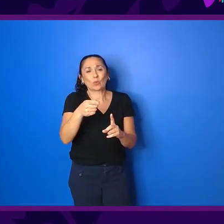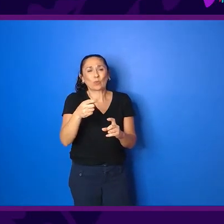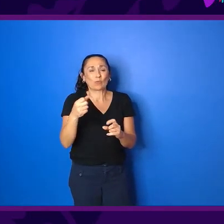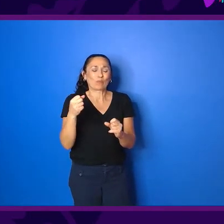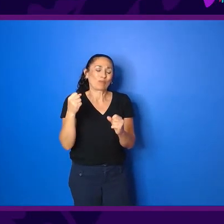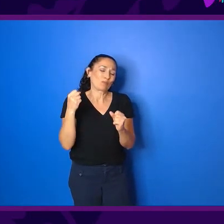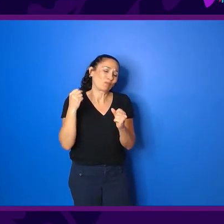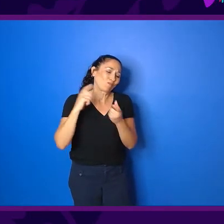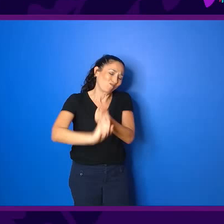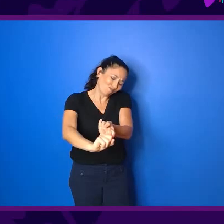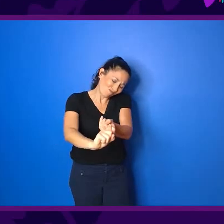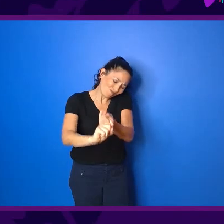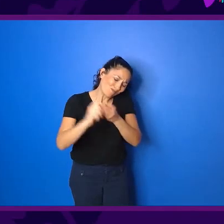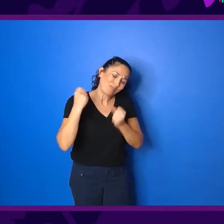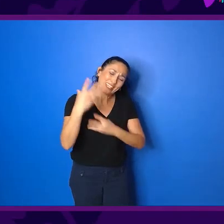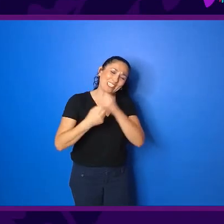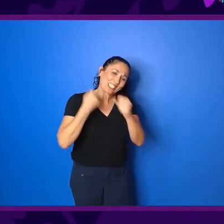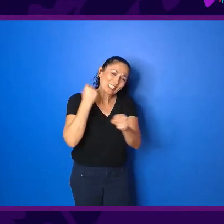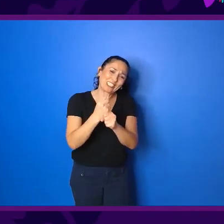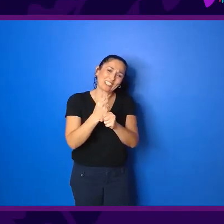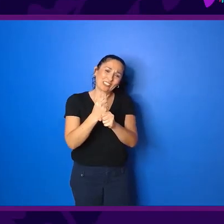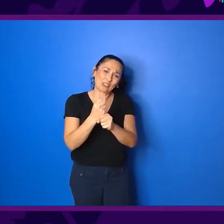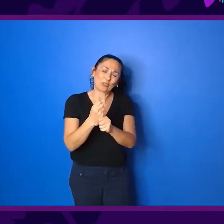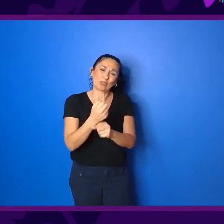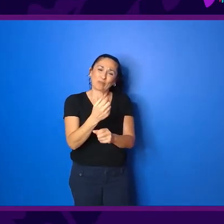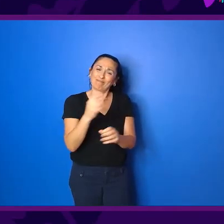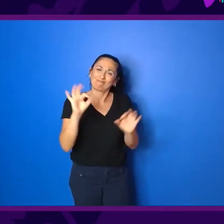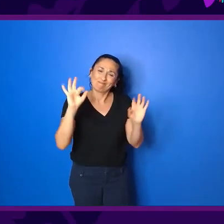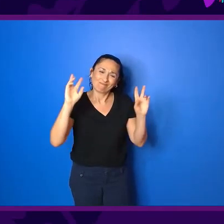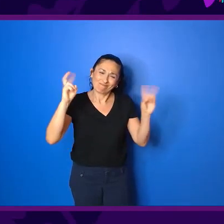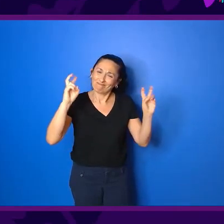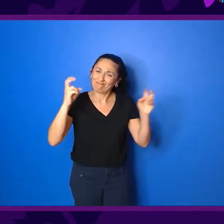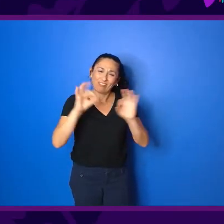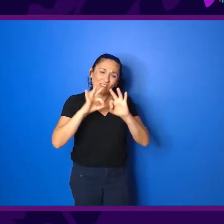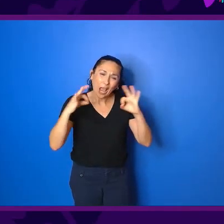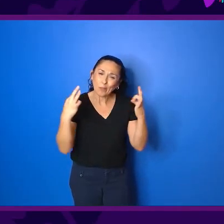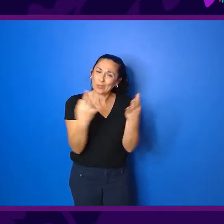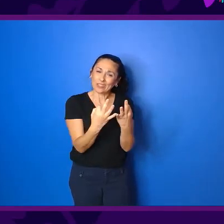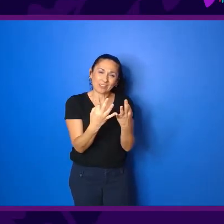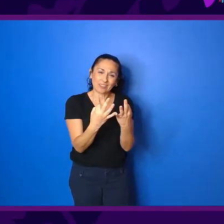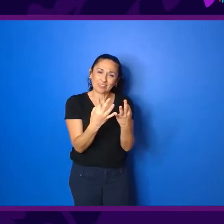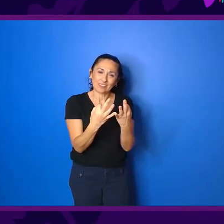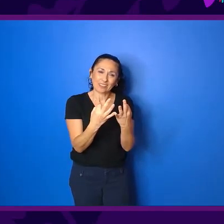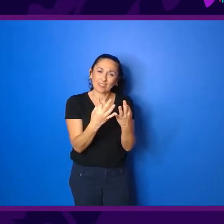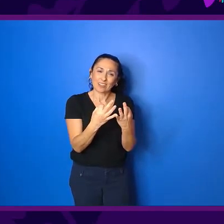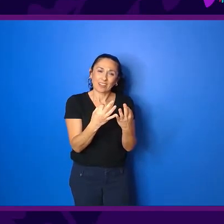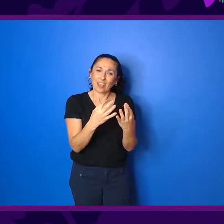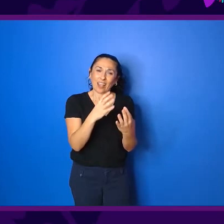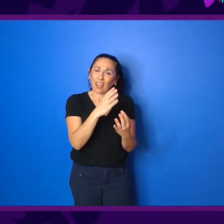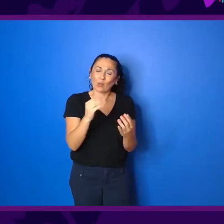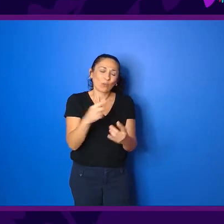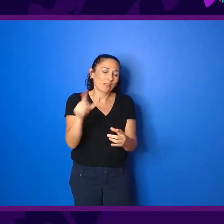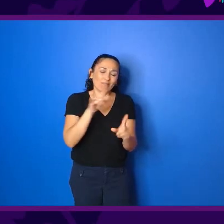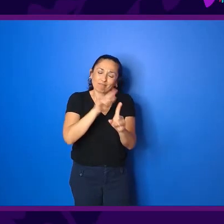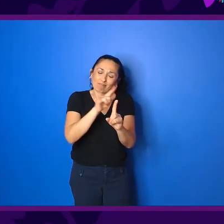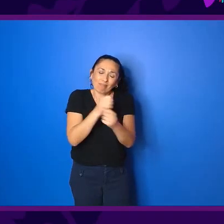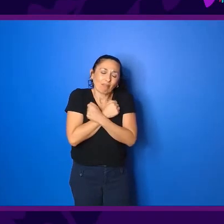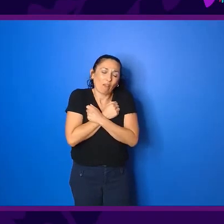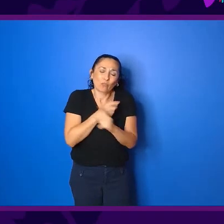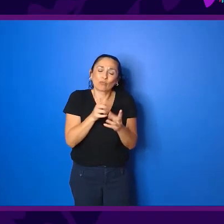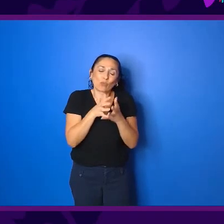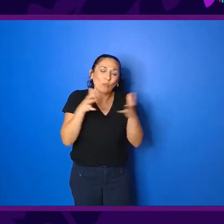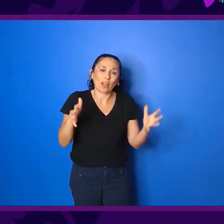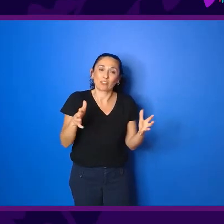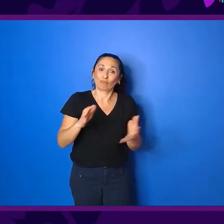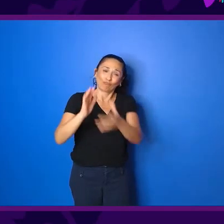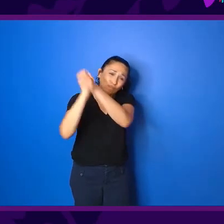friendship. We consider ourselves your family because we know all of your family and we love you so much.